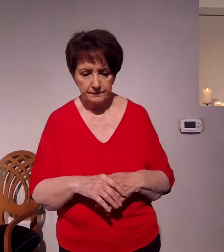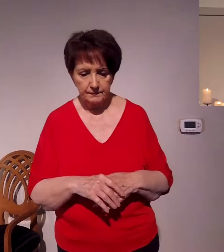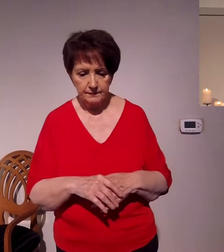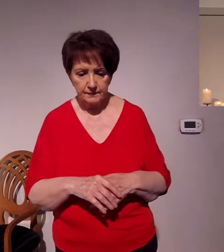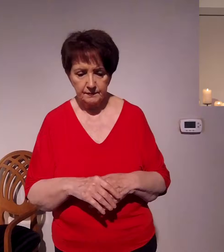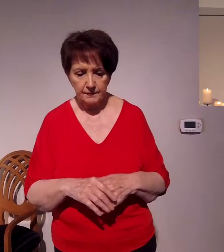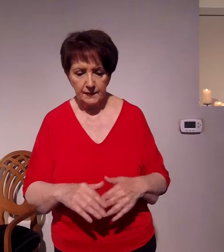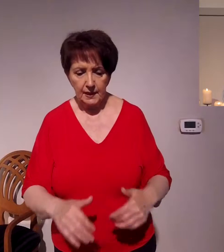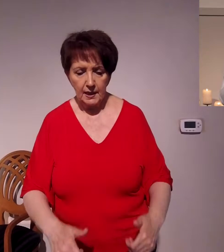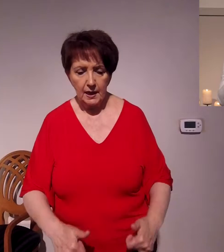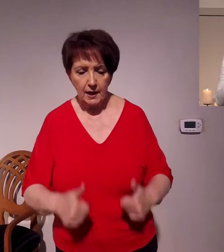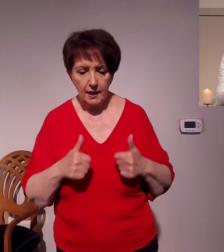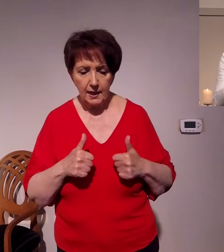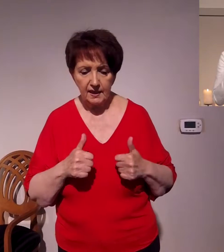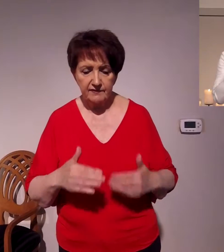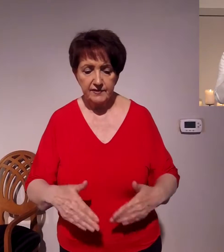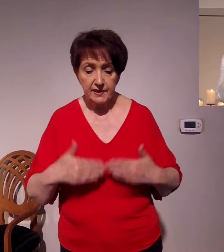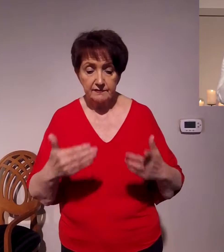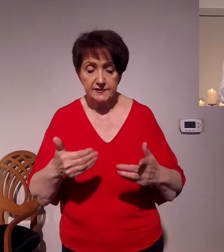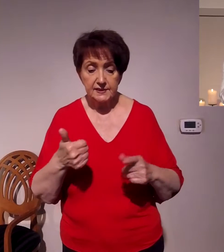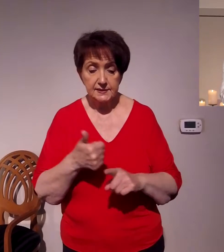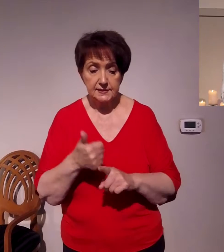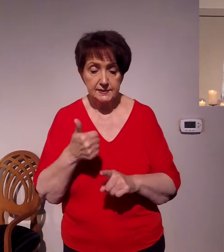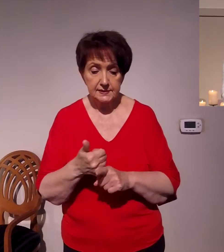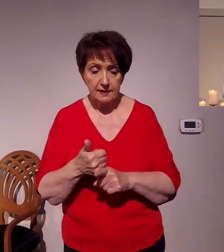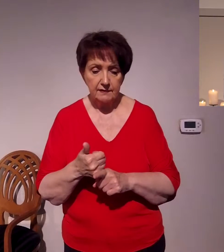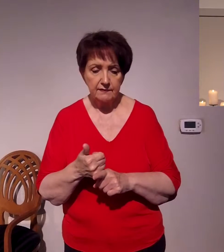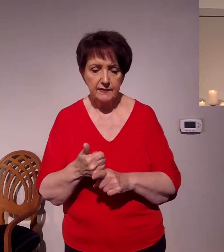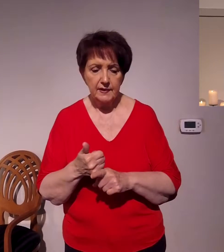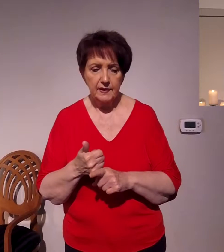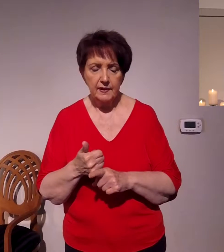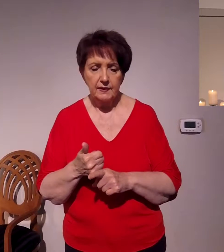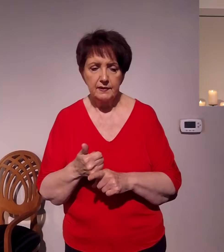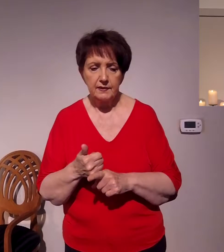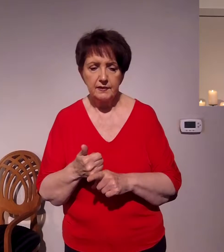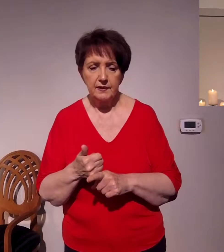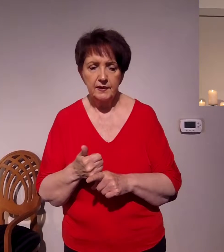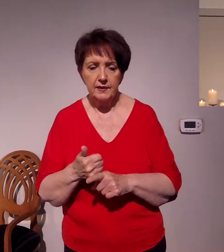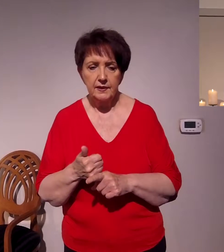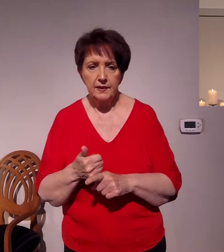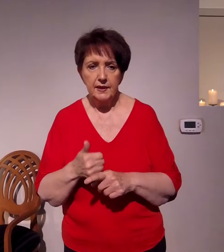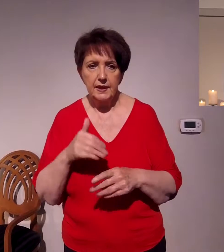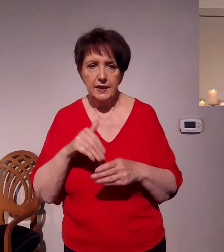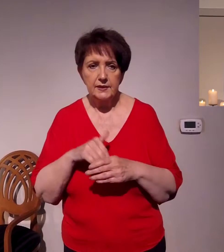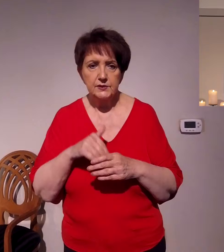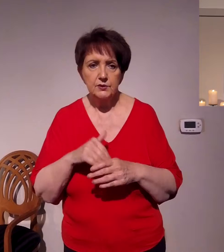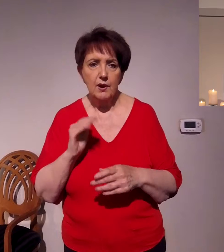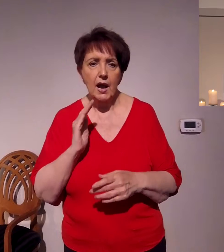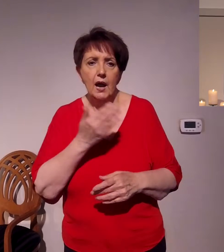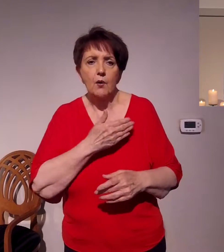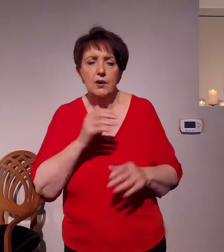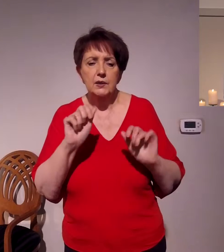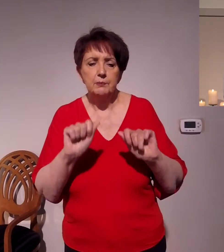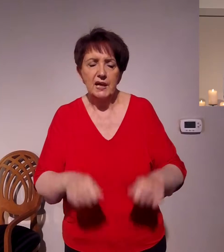delivers itself into our own individualized capacity to receive it.